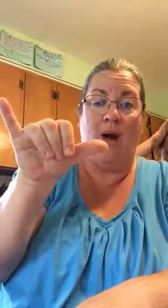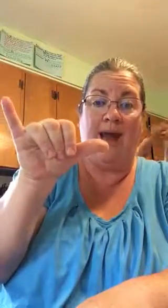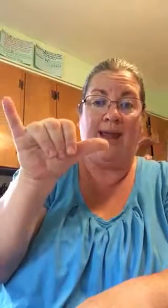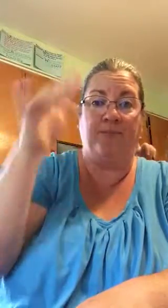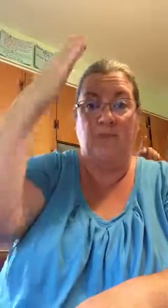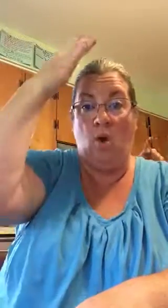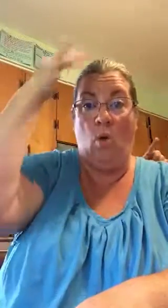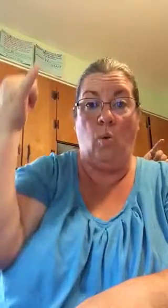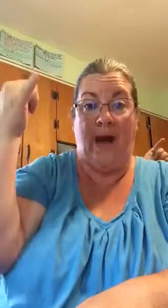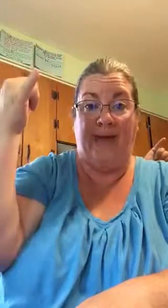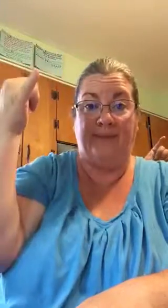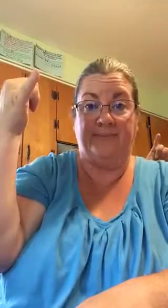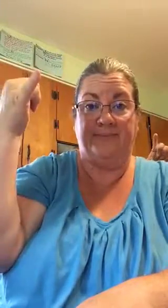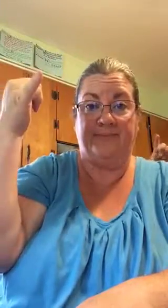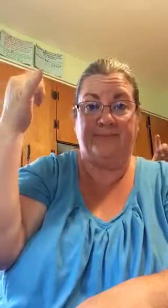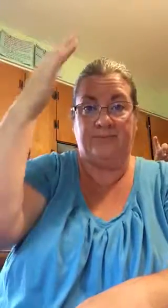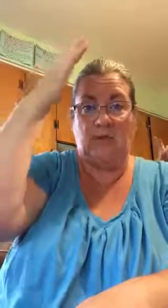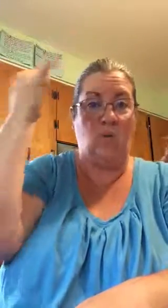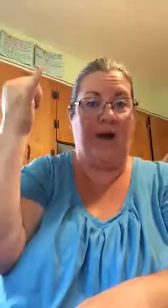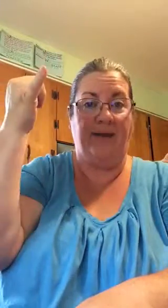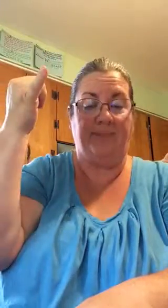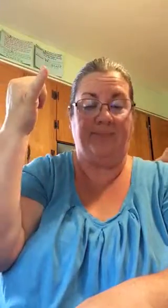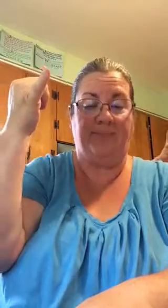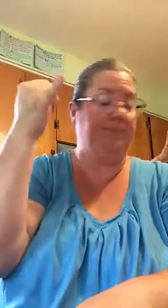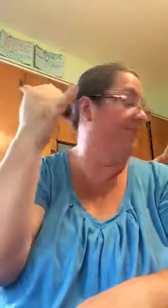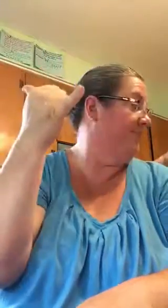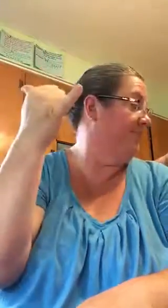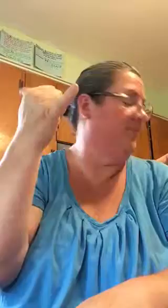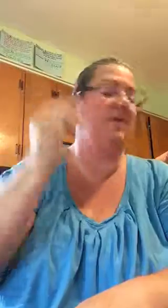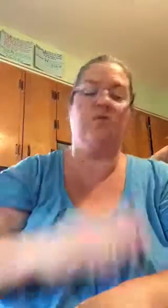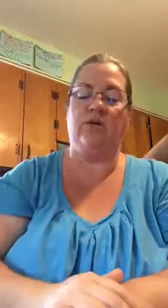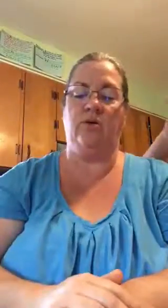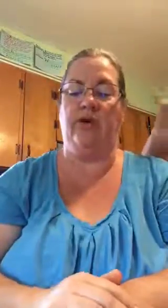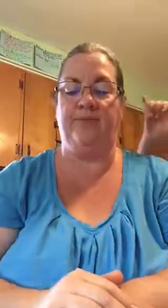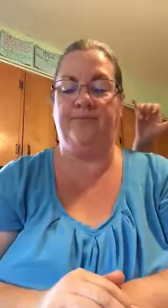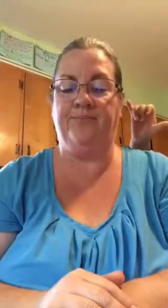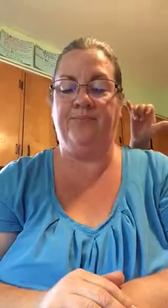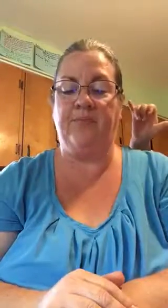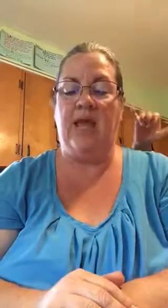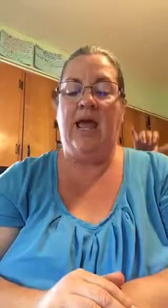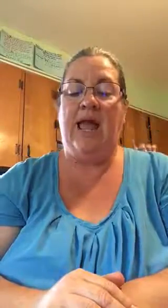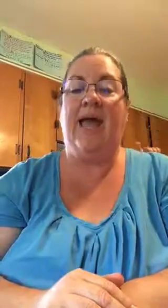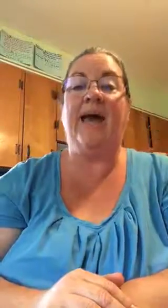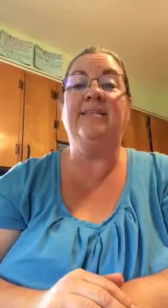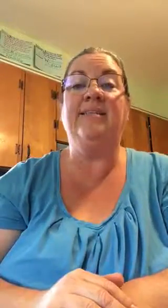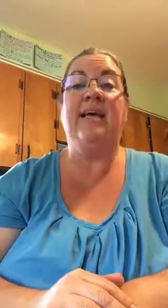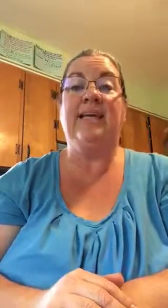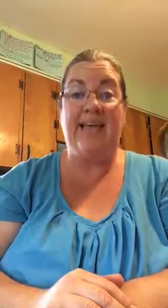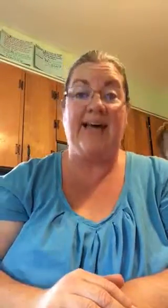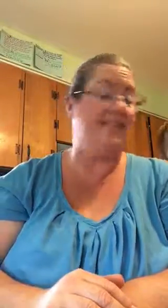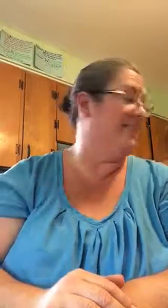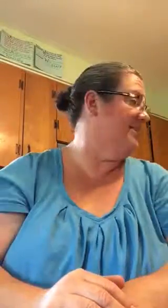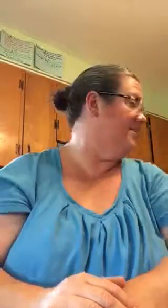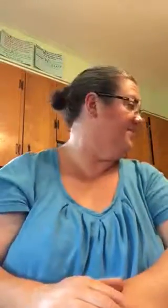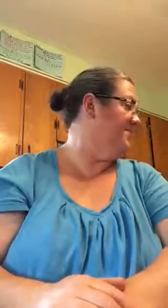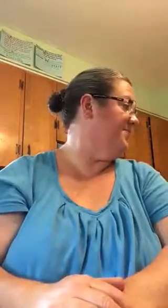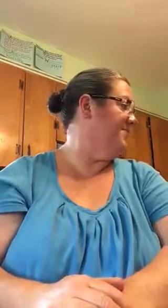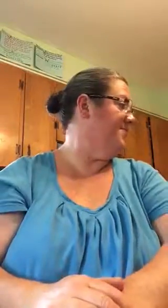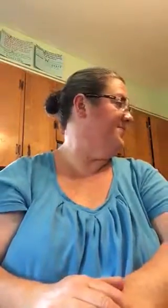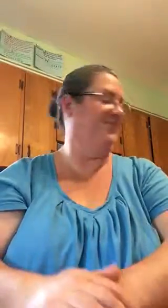Y. Why? Oh yeah, I can do that. Of course you can. And I yes. got like this for a